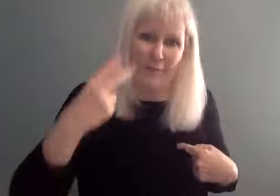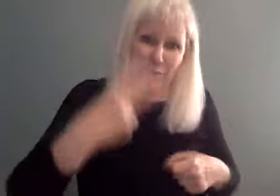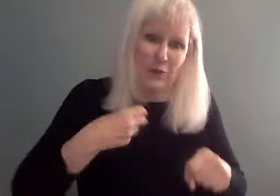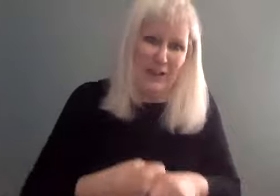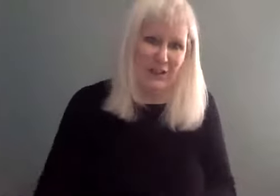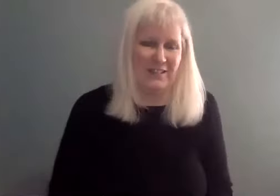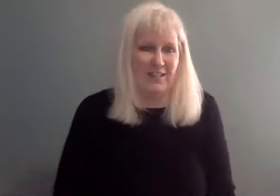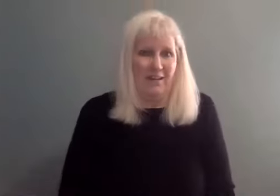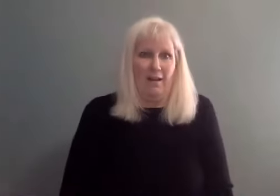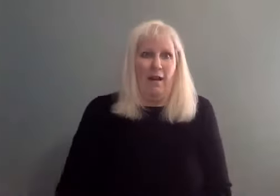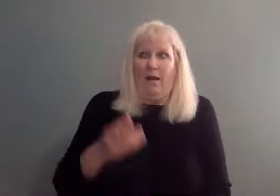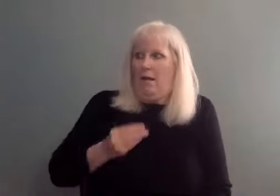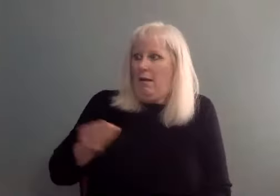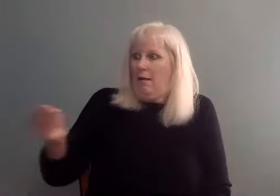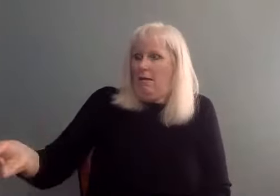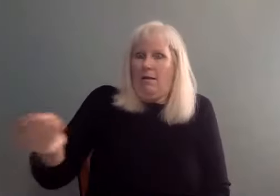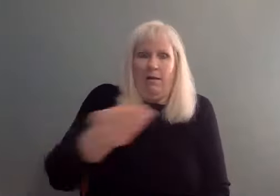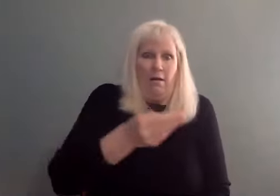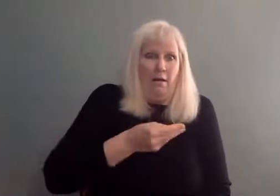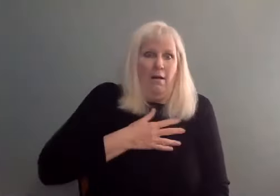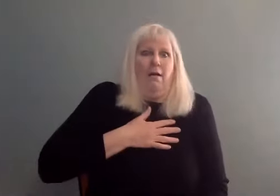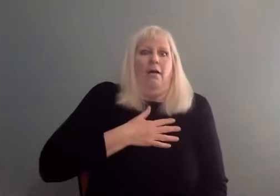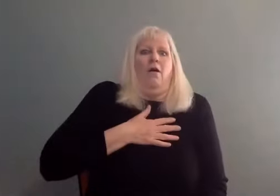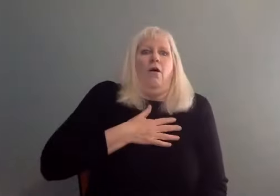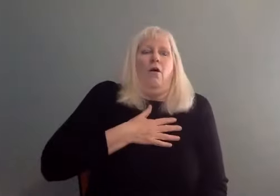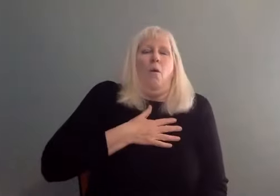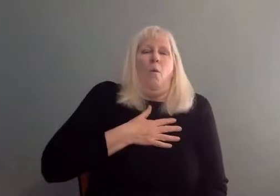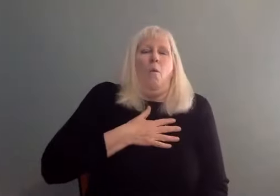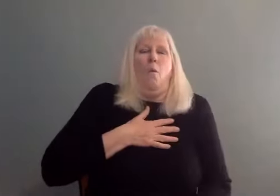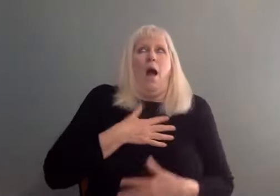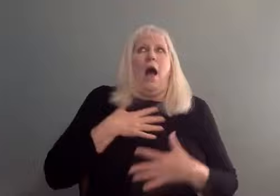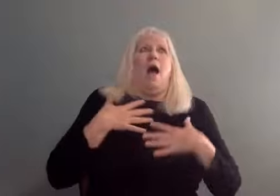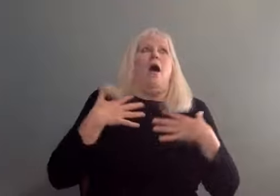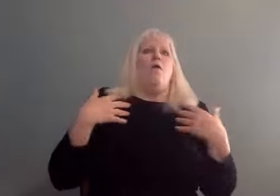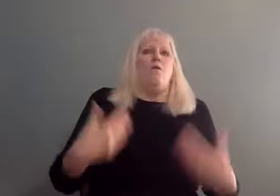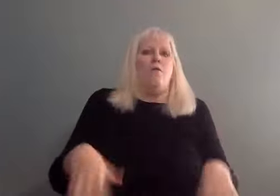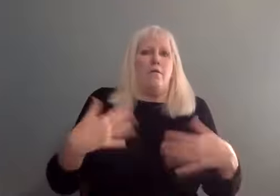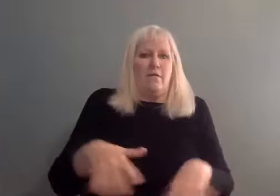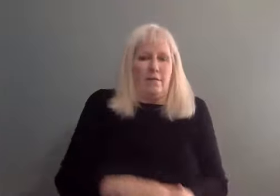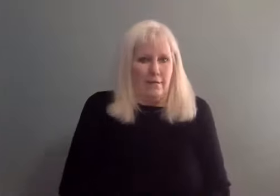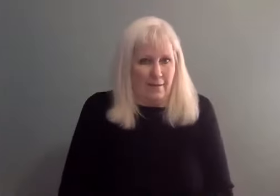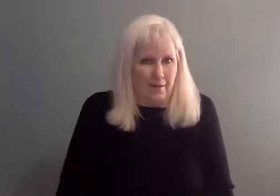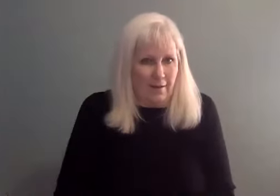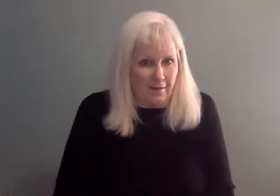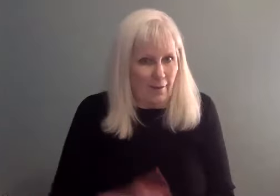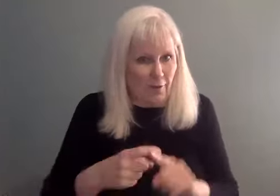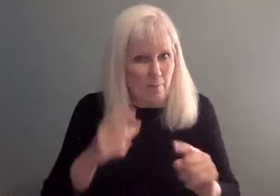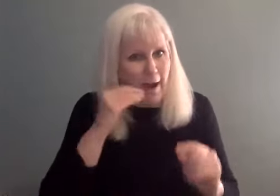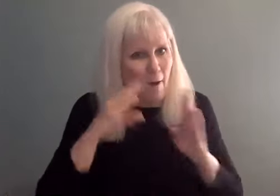I got to see a ripple hit the shore just for a moment. God is always making ripples. God has always got